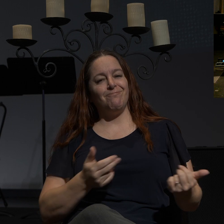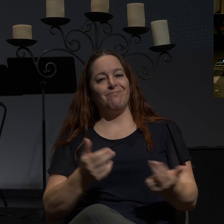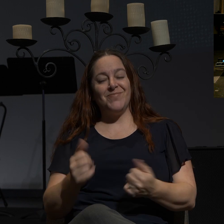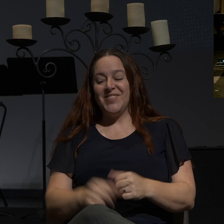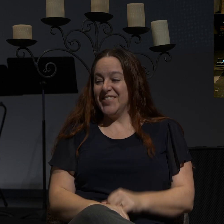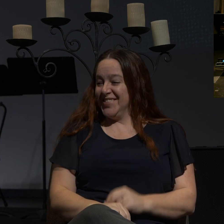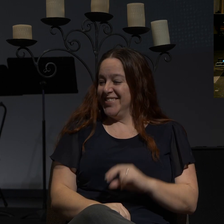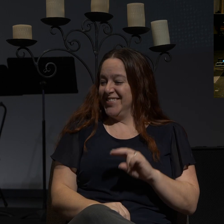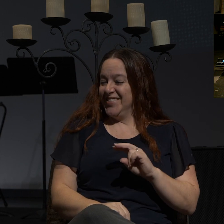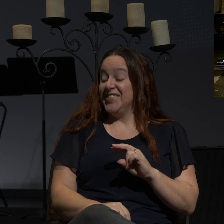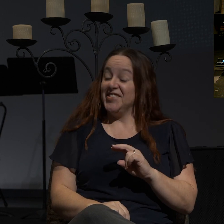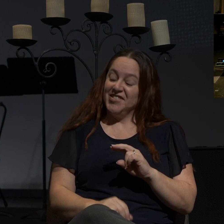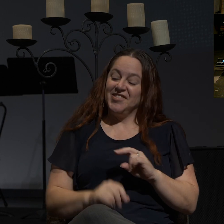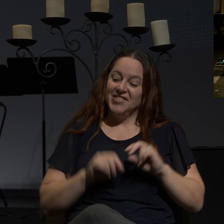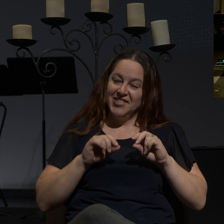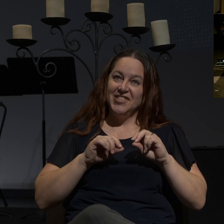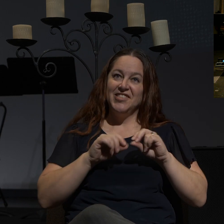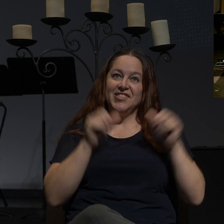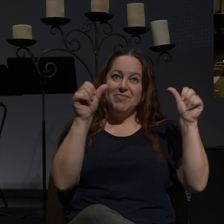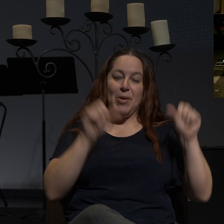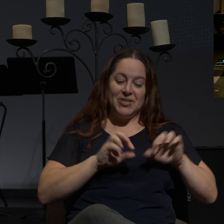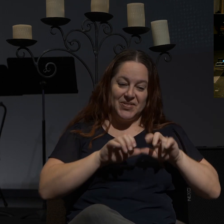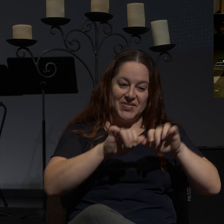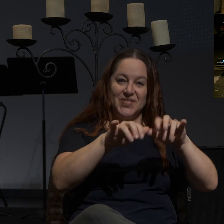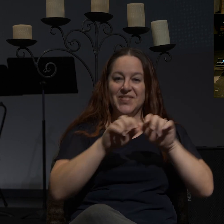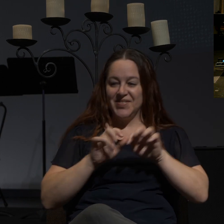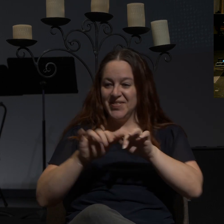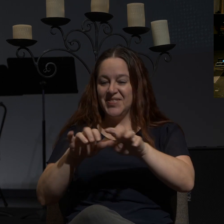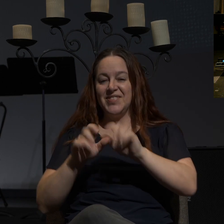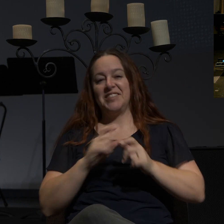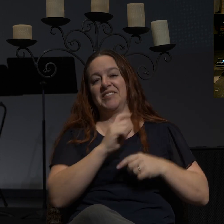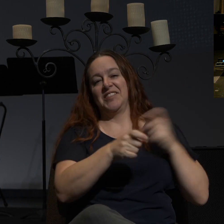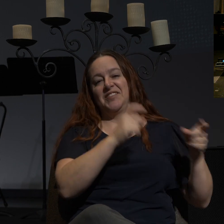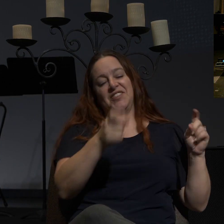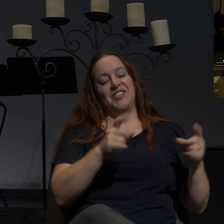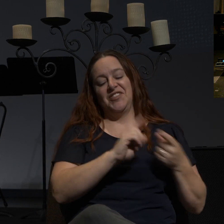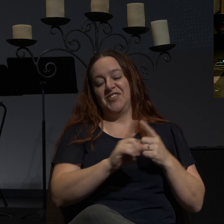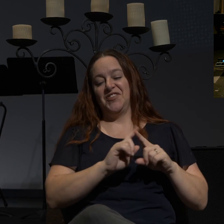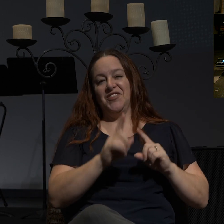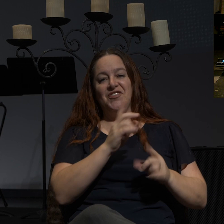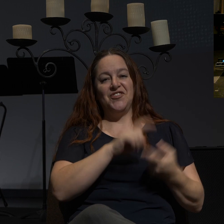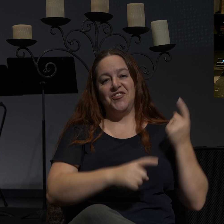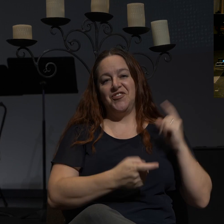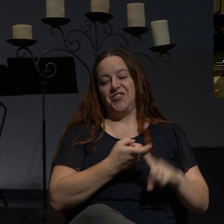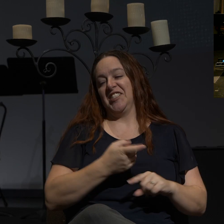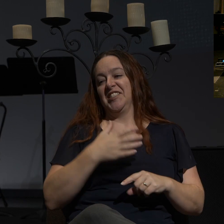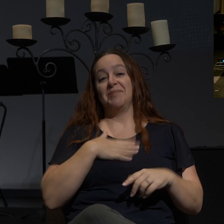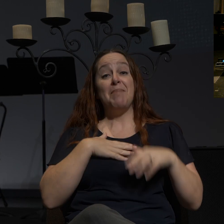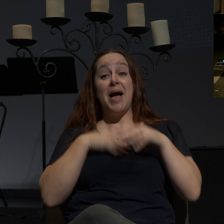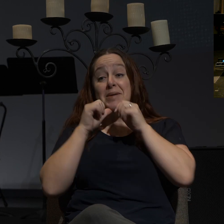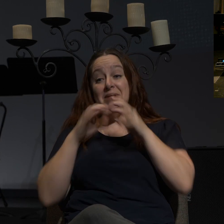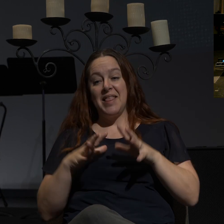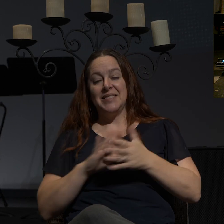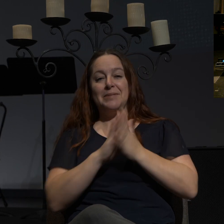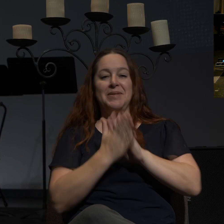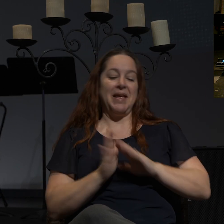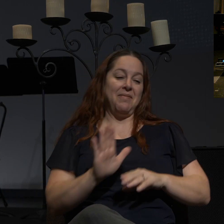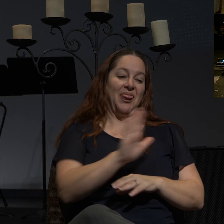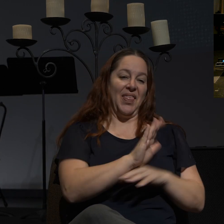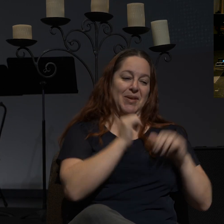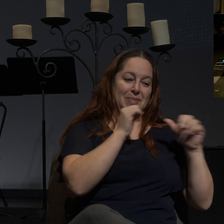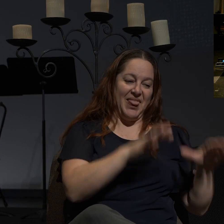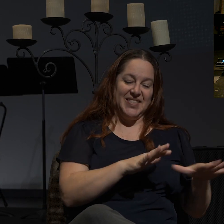And so I rolled up my posters and gave them to current students at the time, and so my blessing became their blessing.